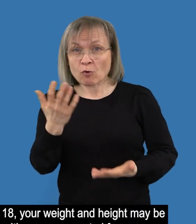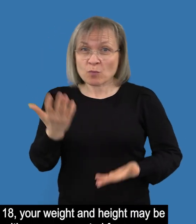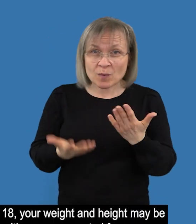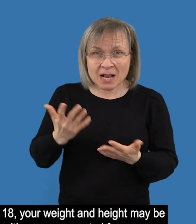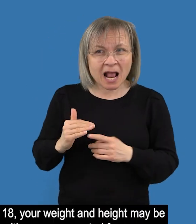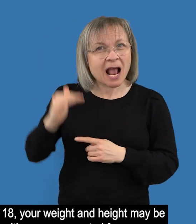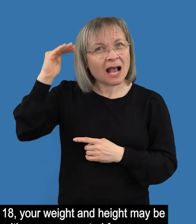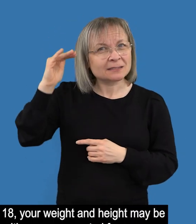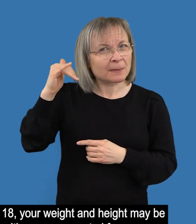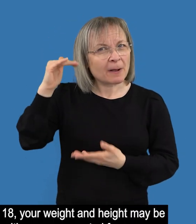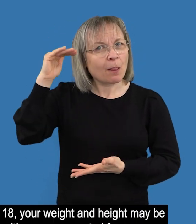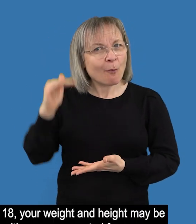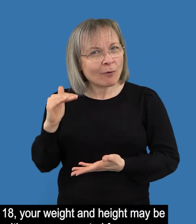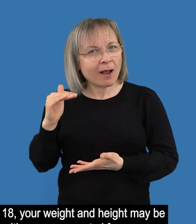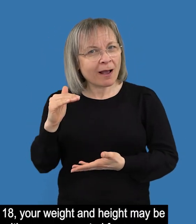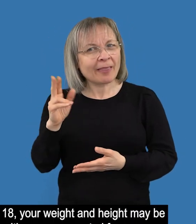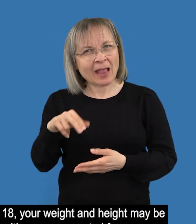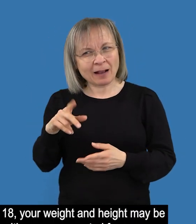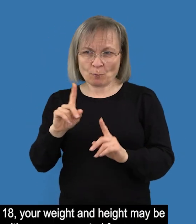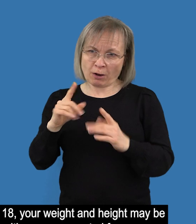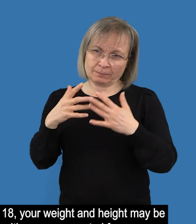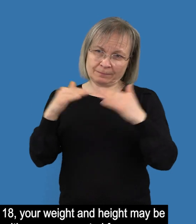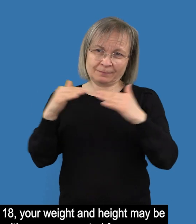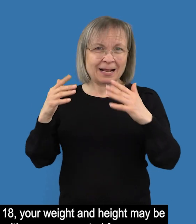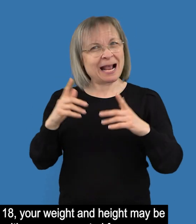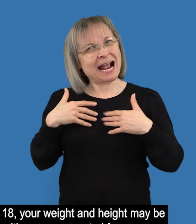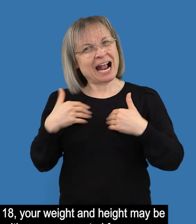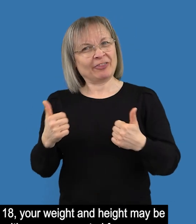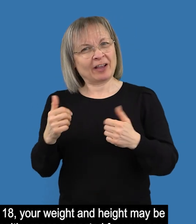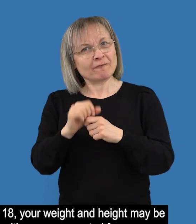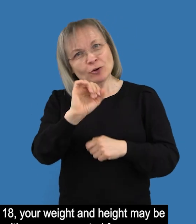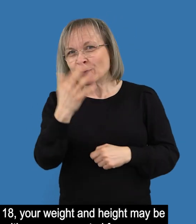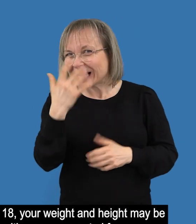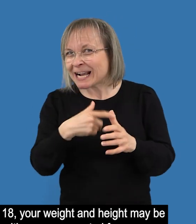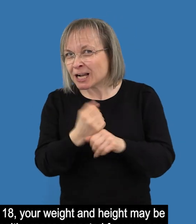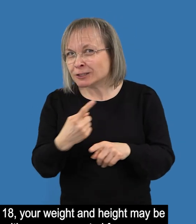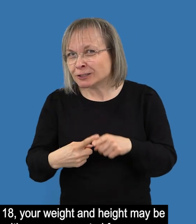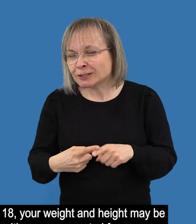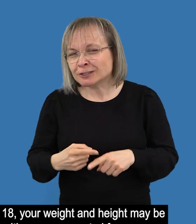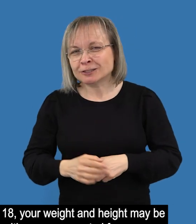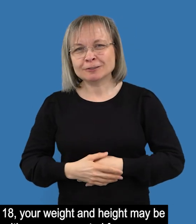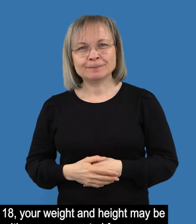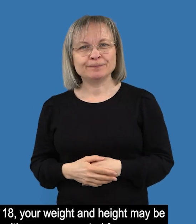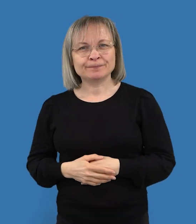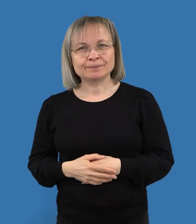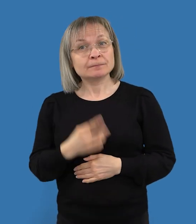if you're under 18, your weight and height may be lower than the healthy range expected for your age.